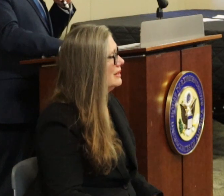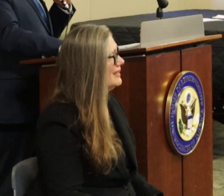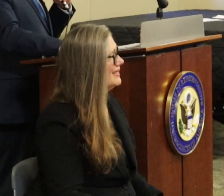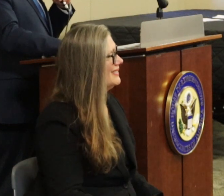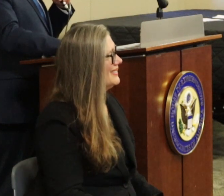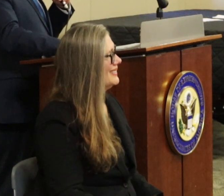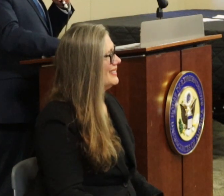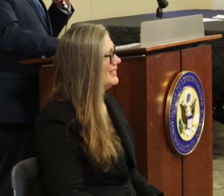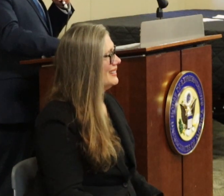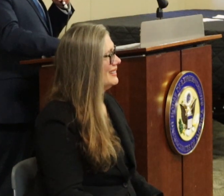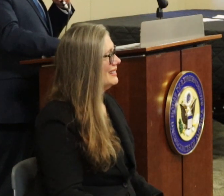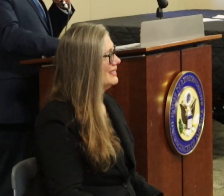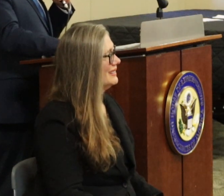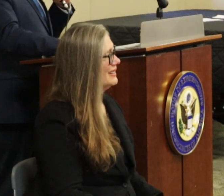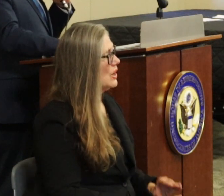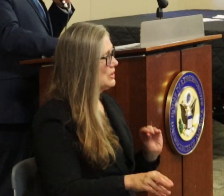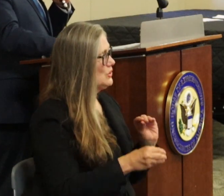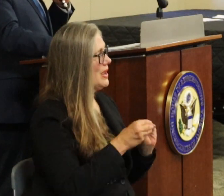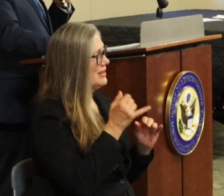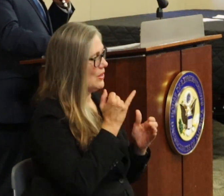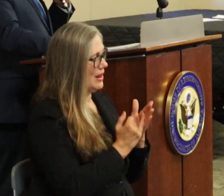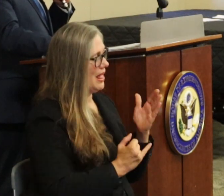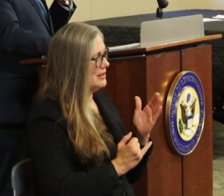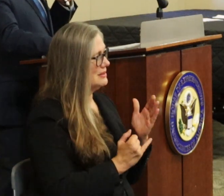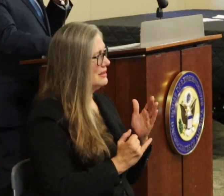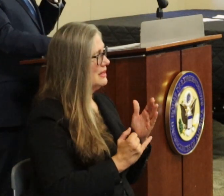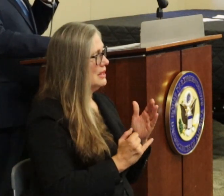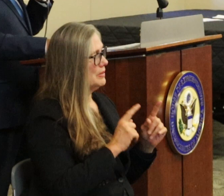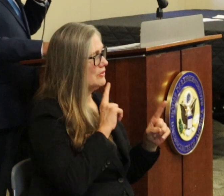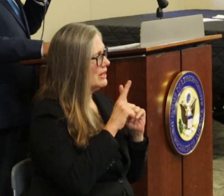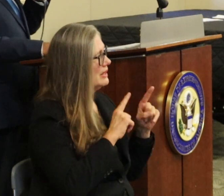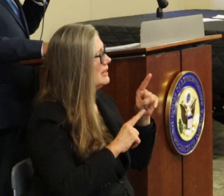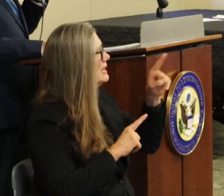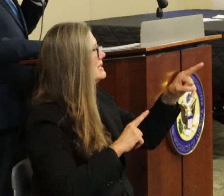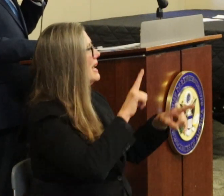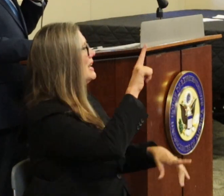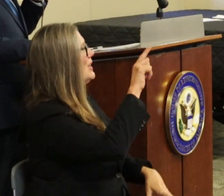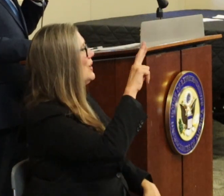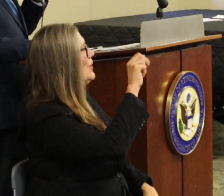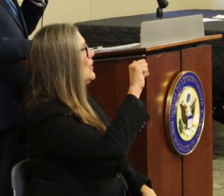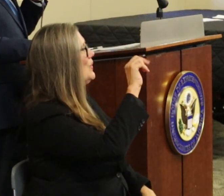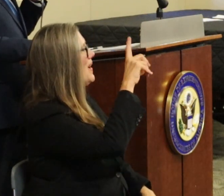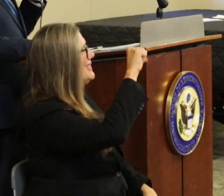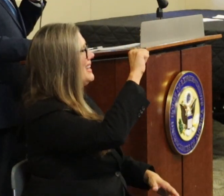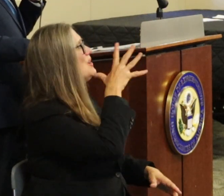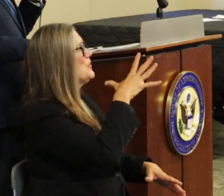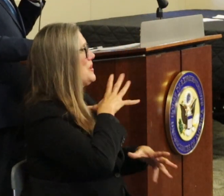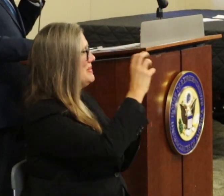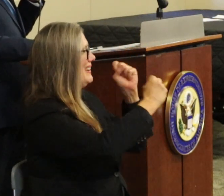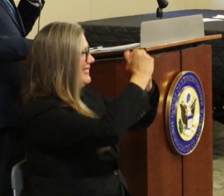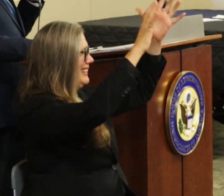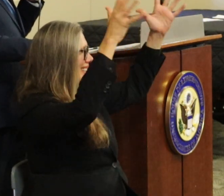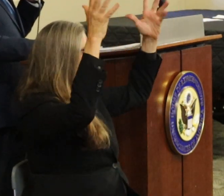that that last bit of conversation. Wait a minute, David, is that LaWanda Pruitt, the woman of the year,